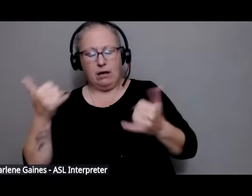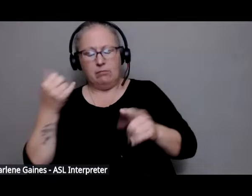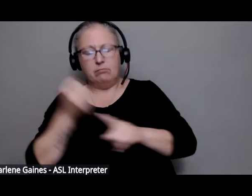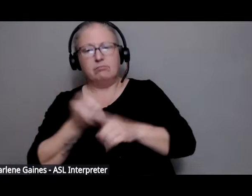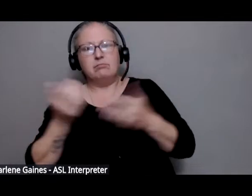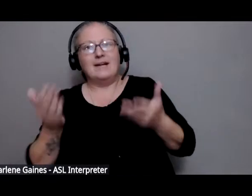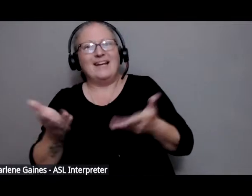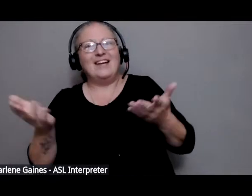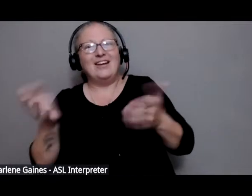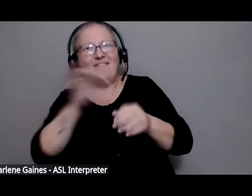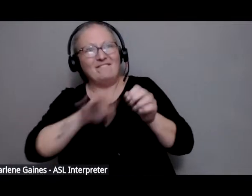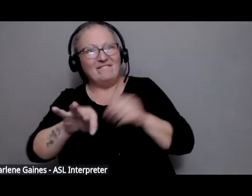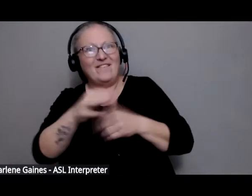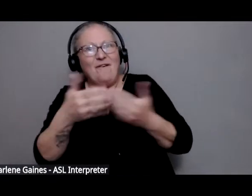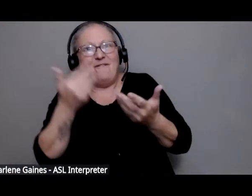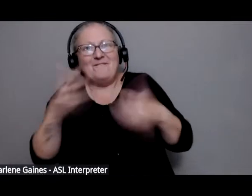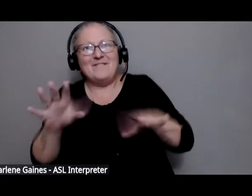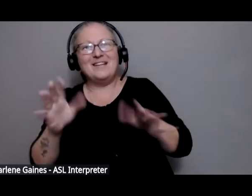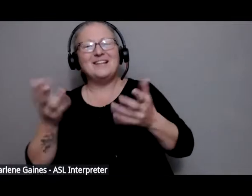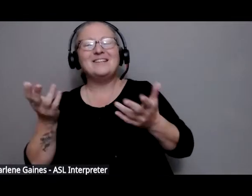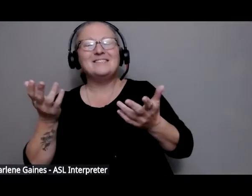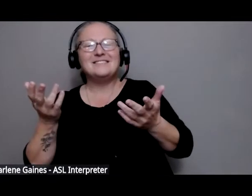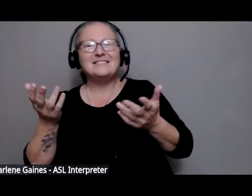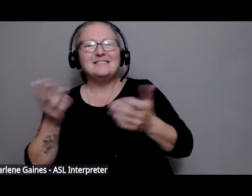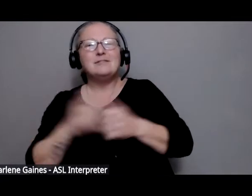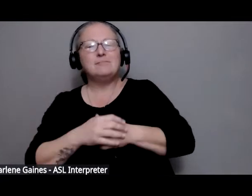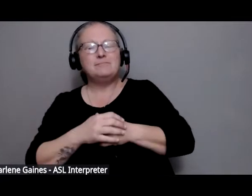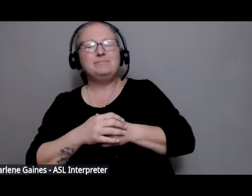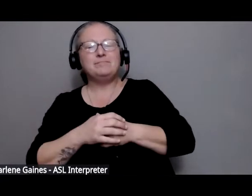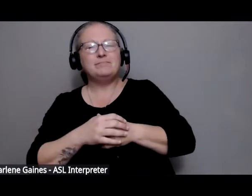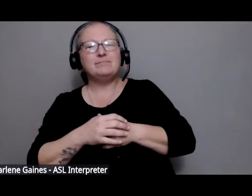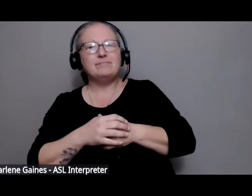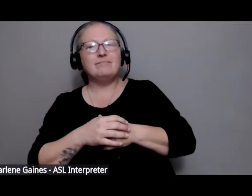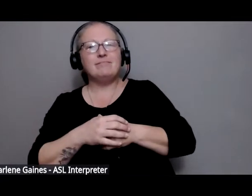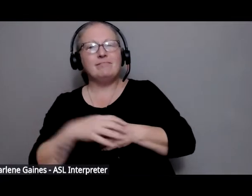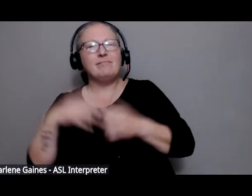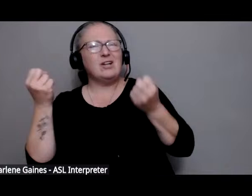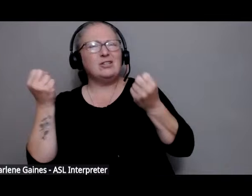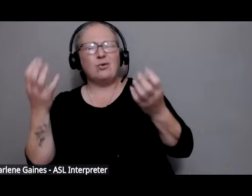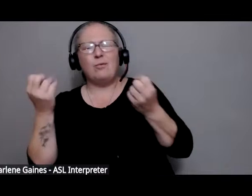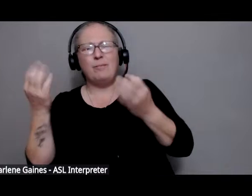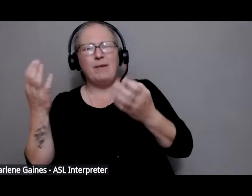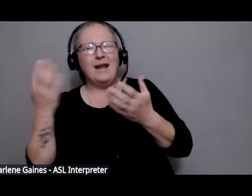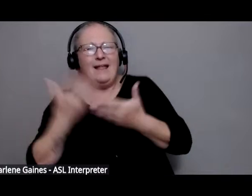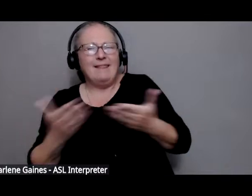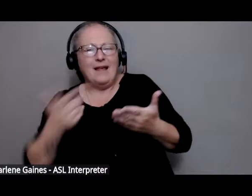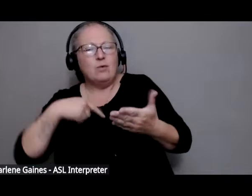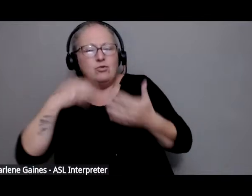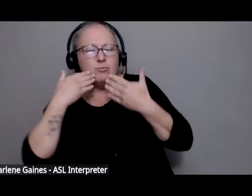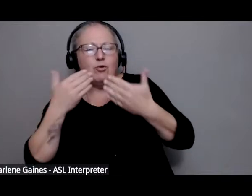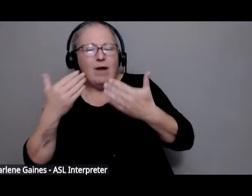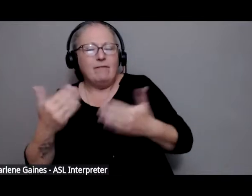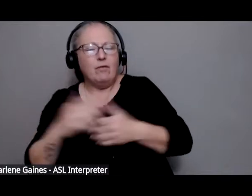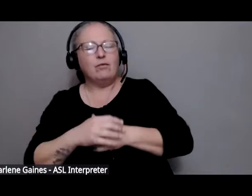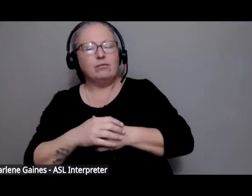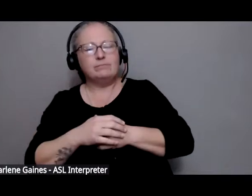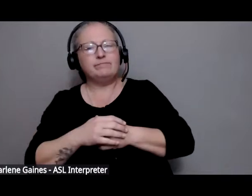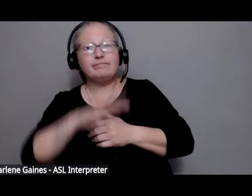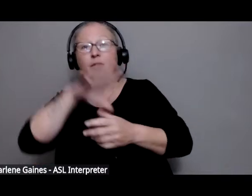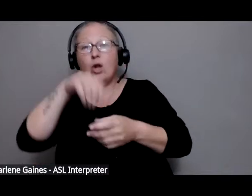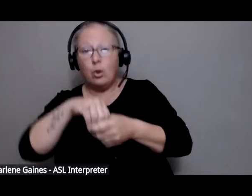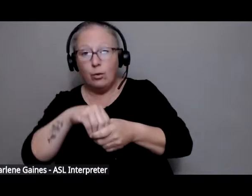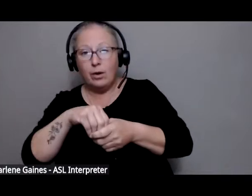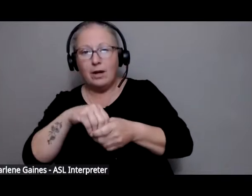our fields almost finished, and we have so many things to be grateful for, including